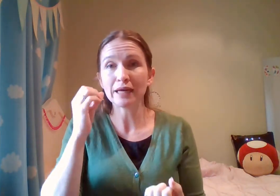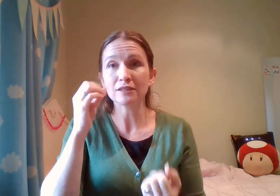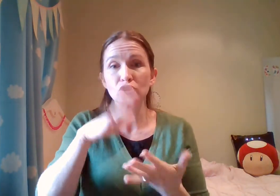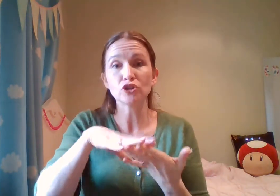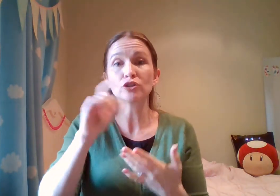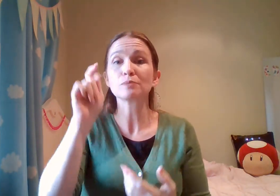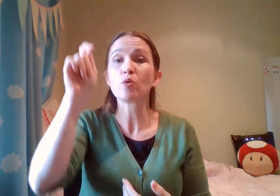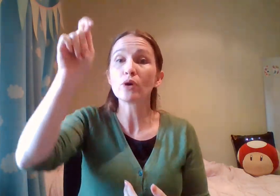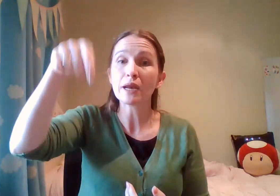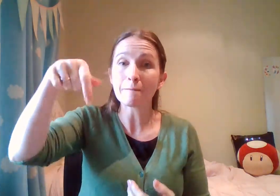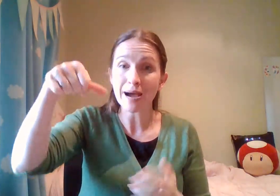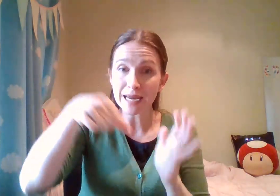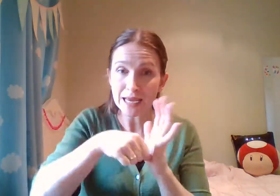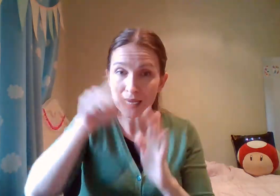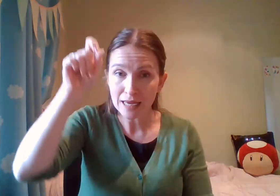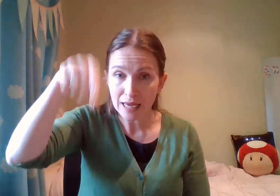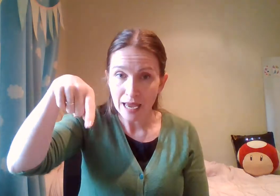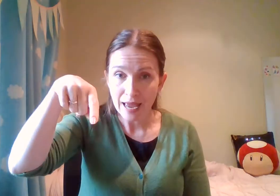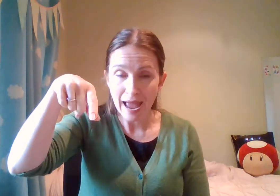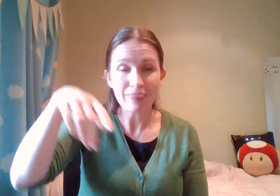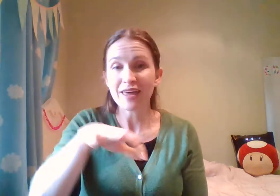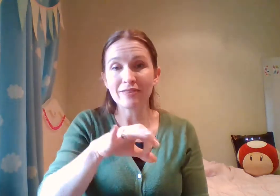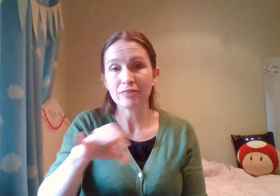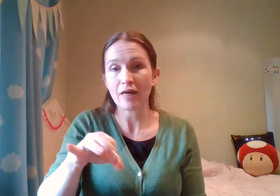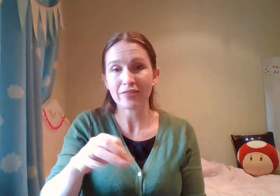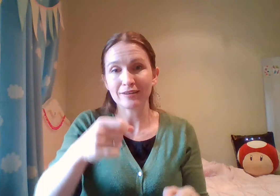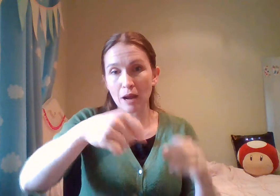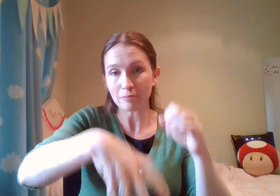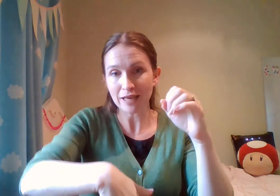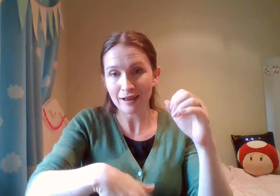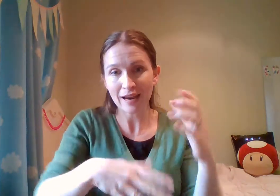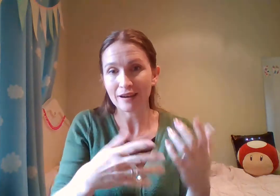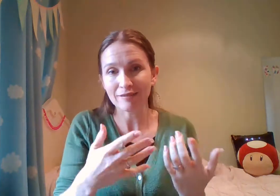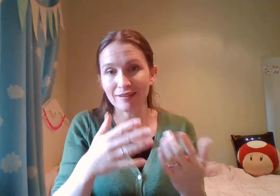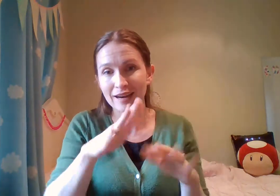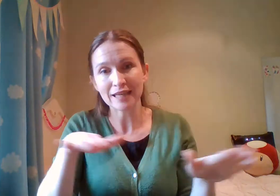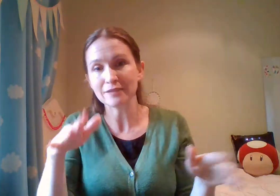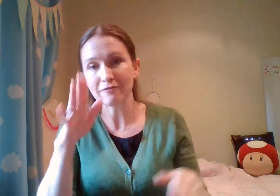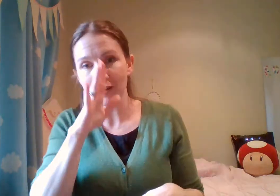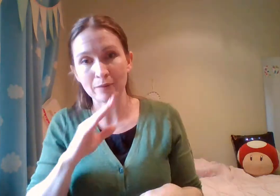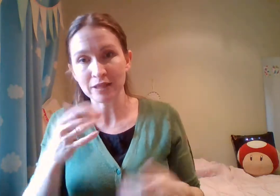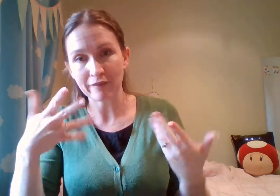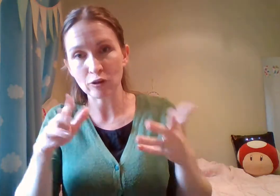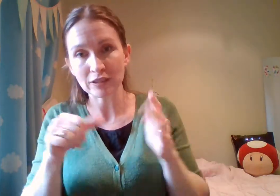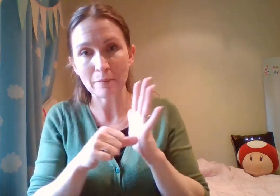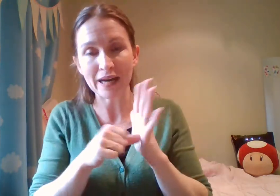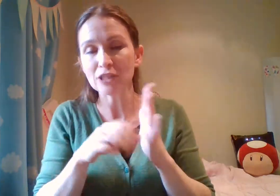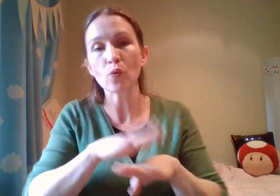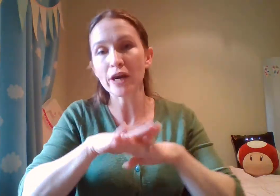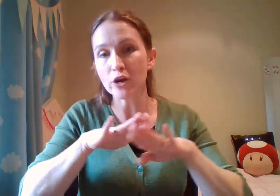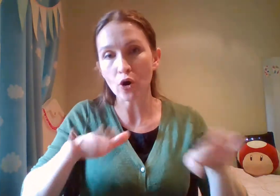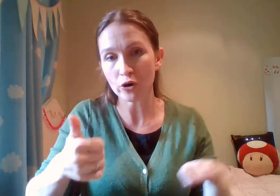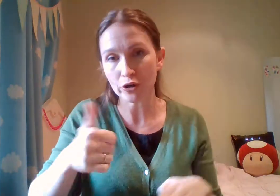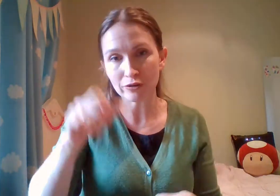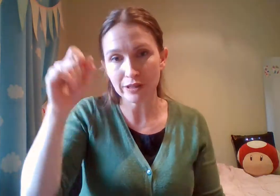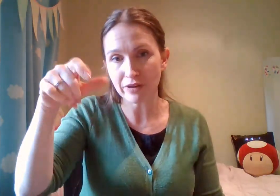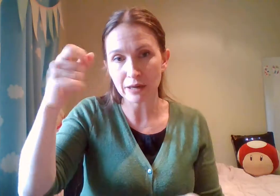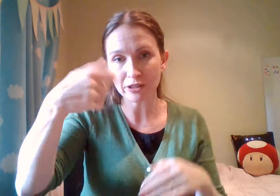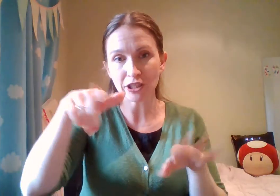means students put in money and then nothing comes out, and kids are very upset they've lost their money. So we are not going to use the vending machines